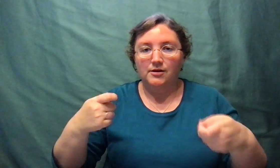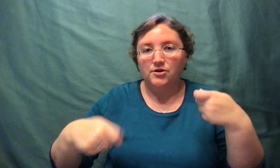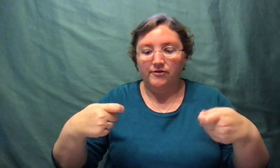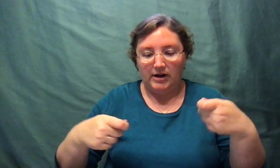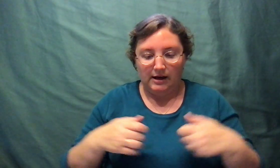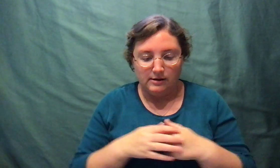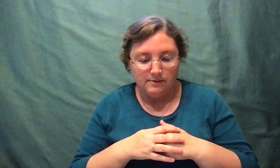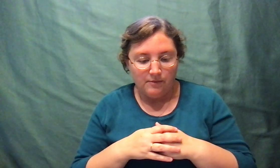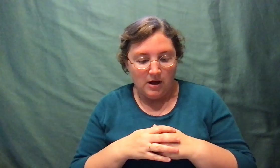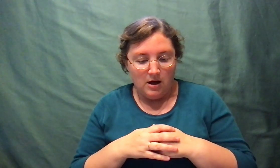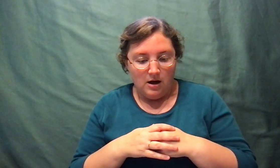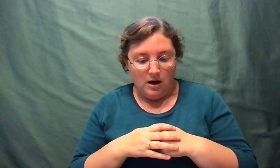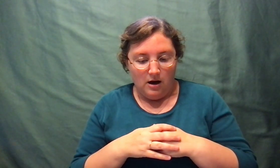two different hands.